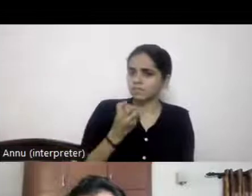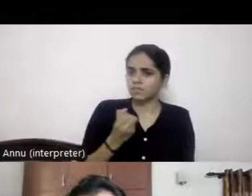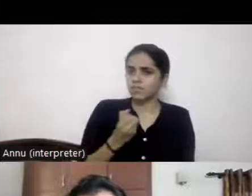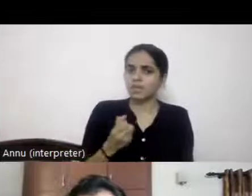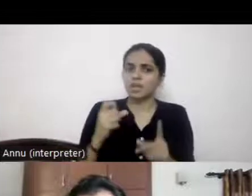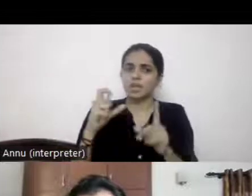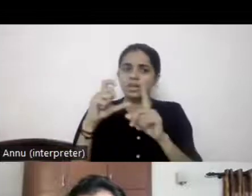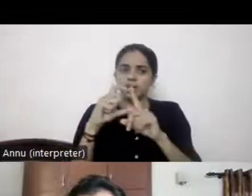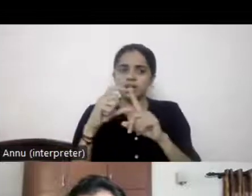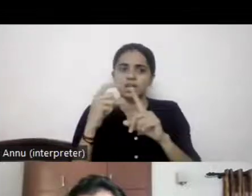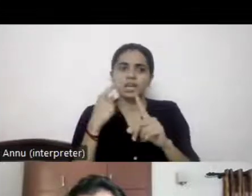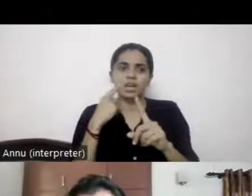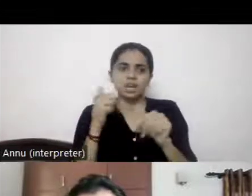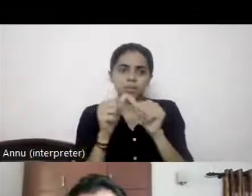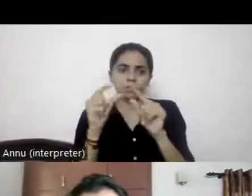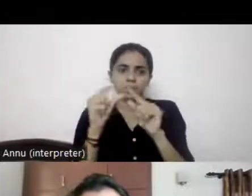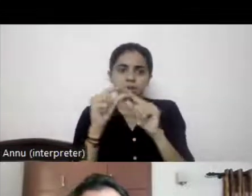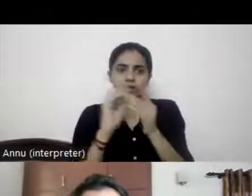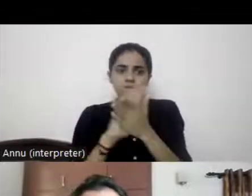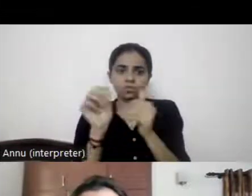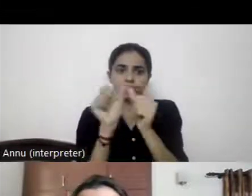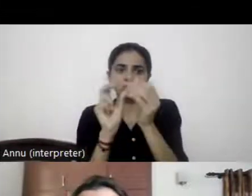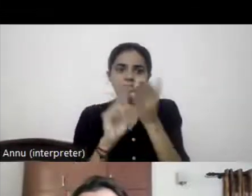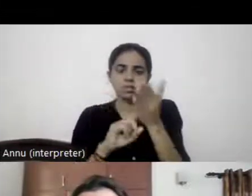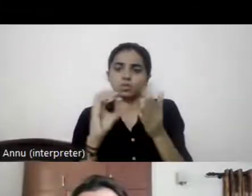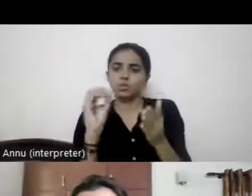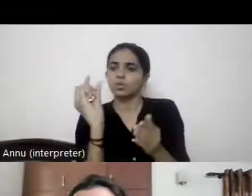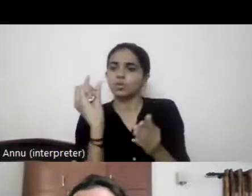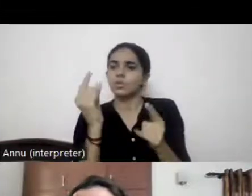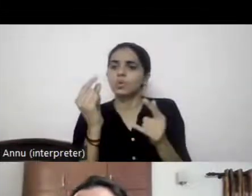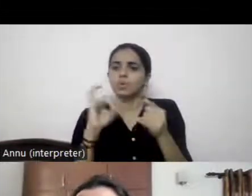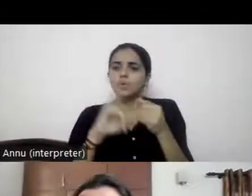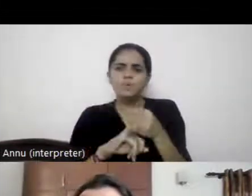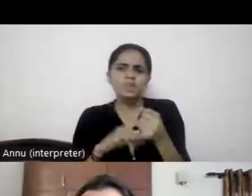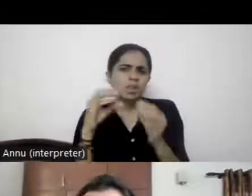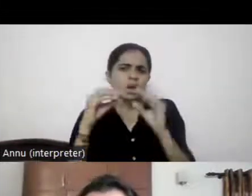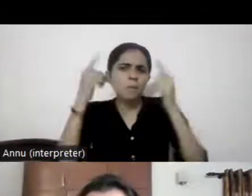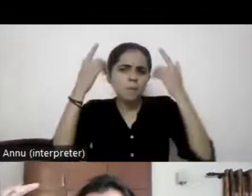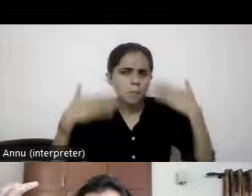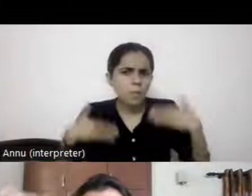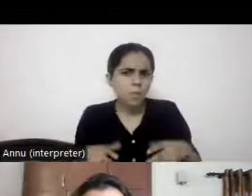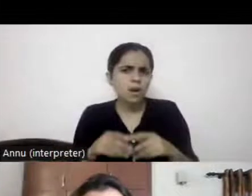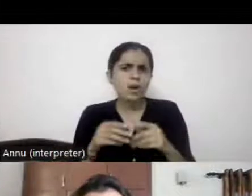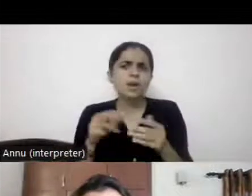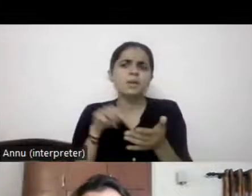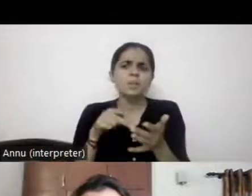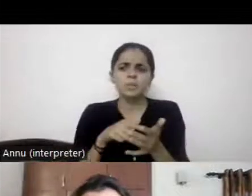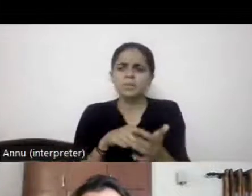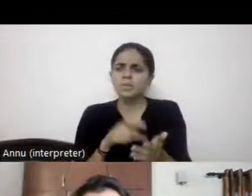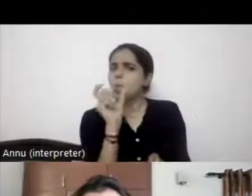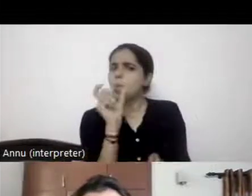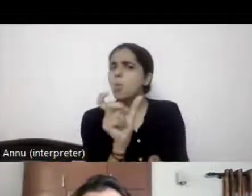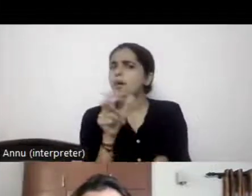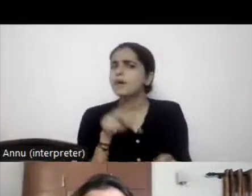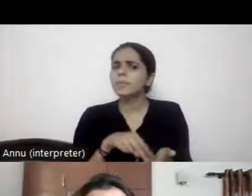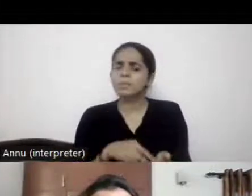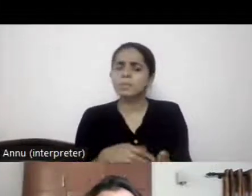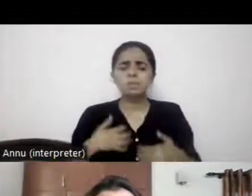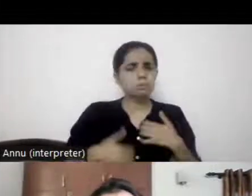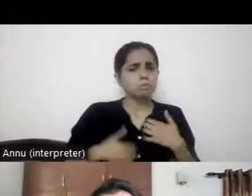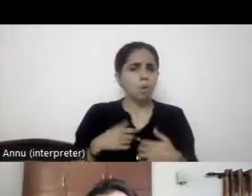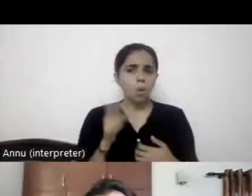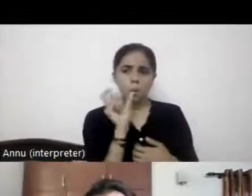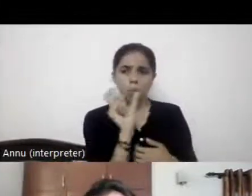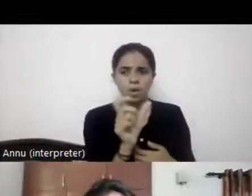body. What is a diaphanous body? It's a very interesting term. Diaphanous